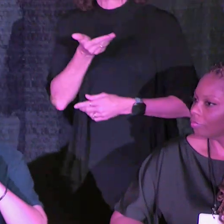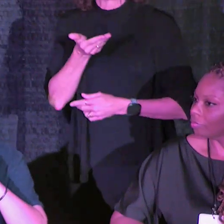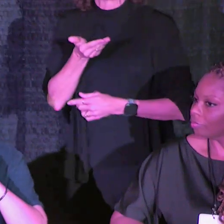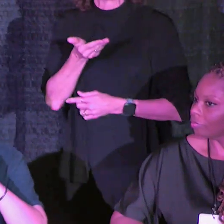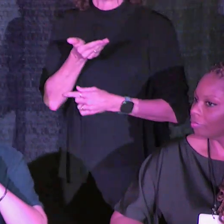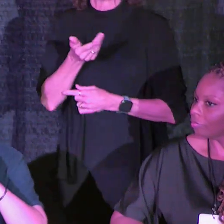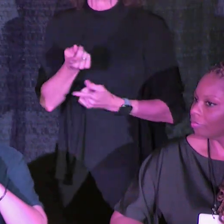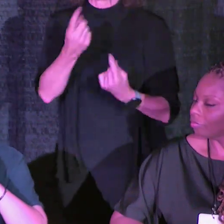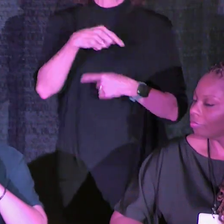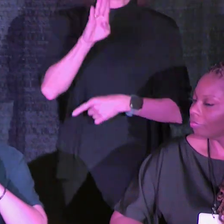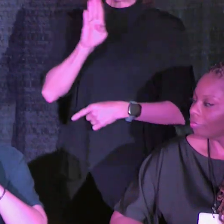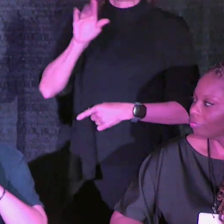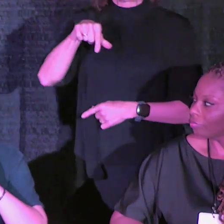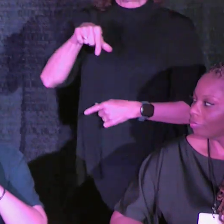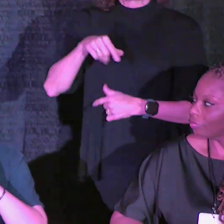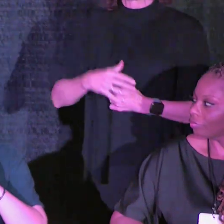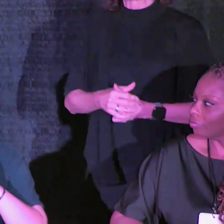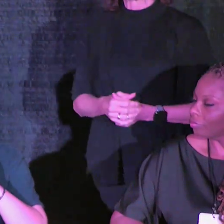to the barbecue.